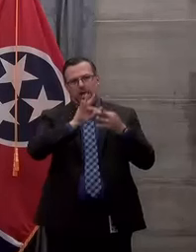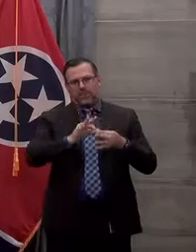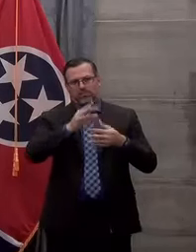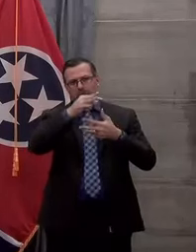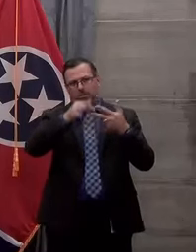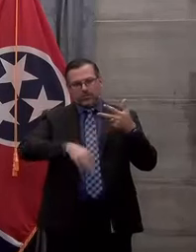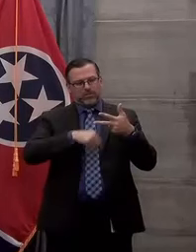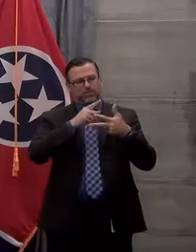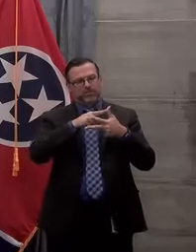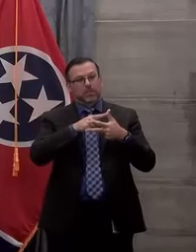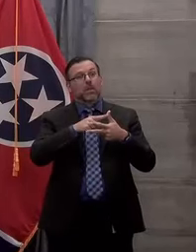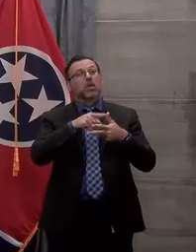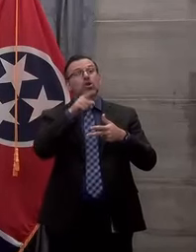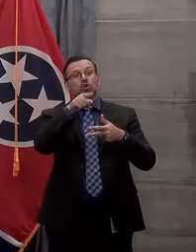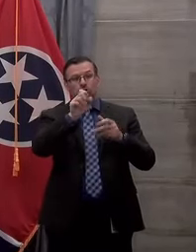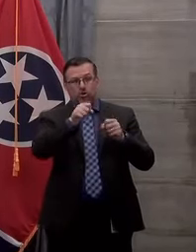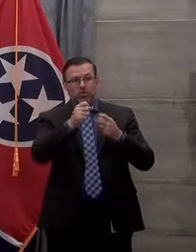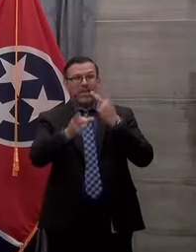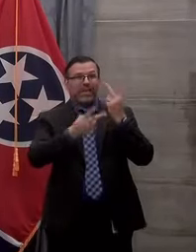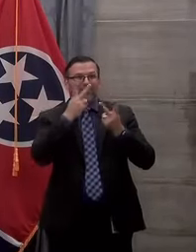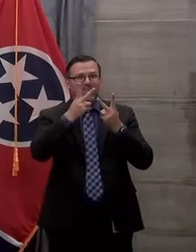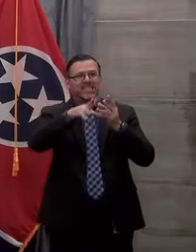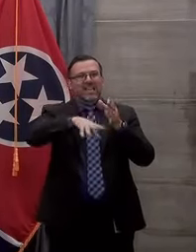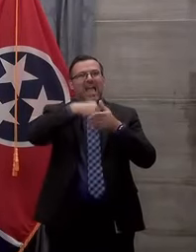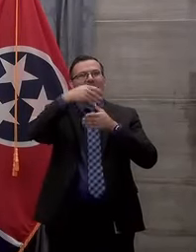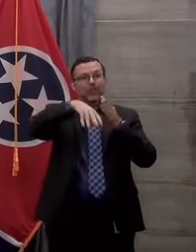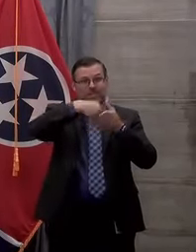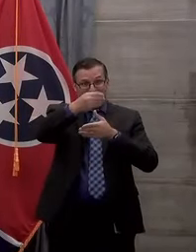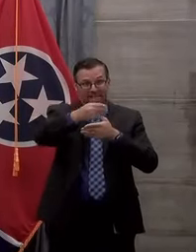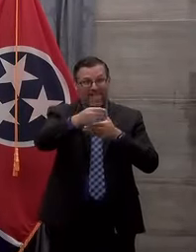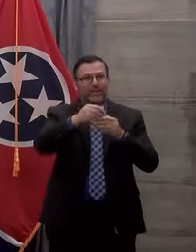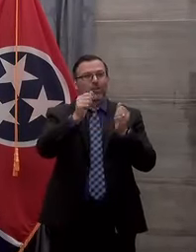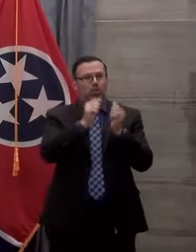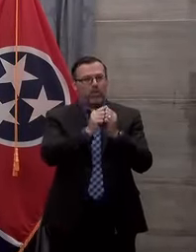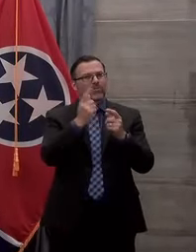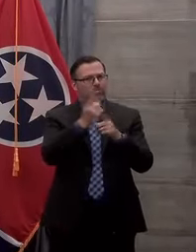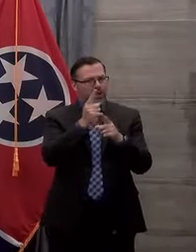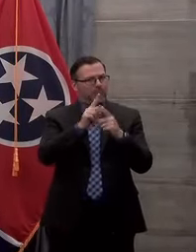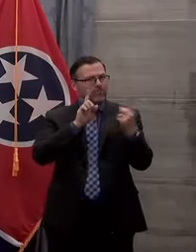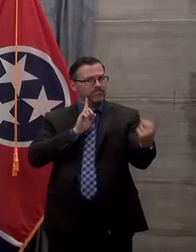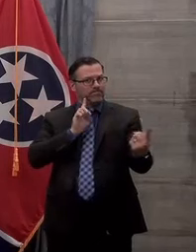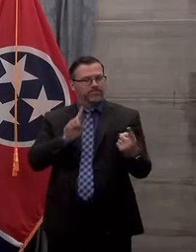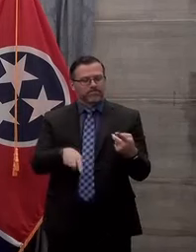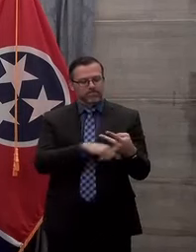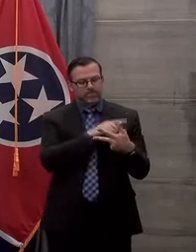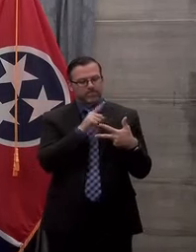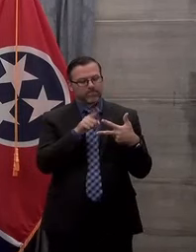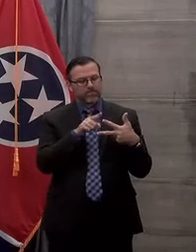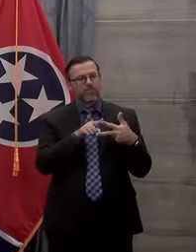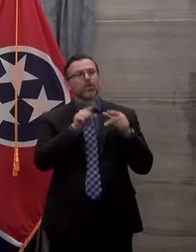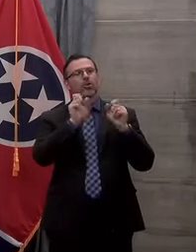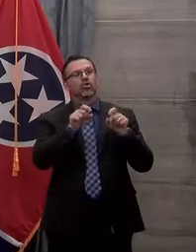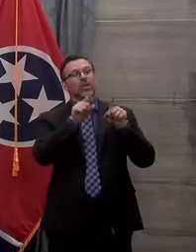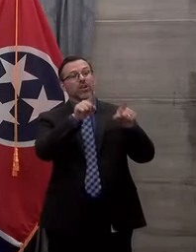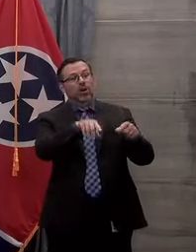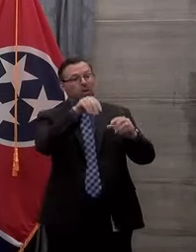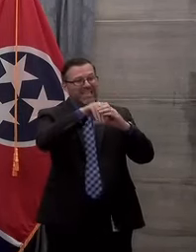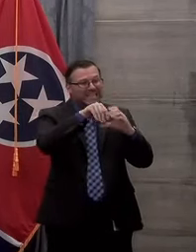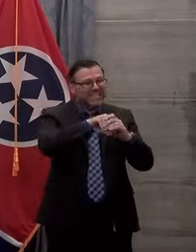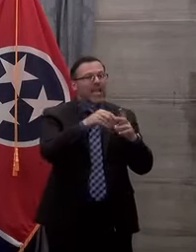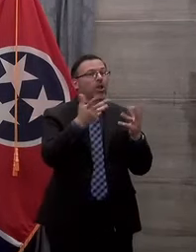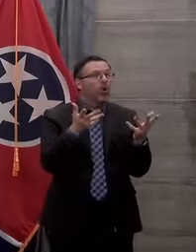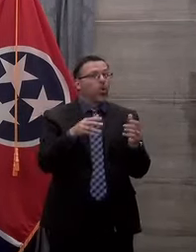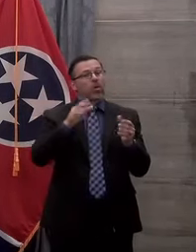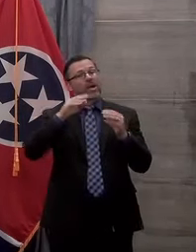is outdoor visitation with proper distancing. Another is indoor or outdoor